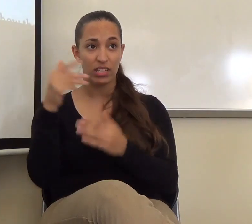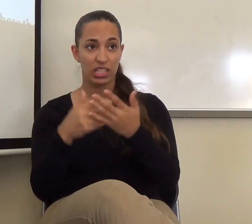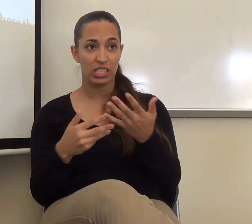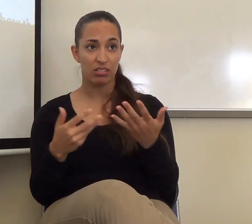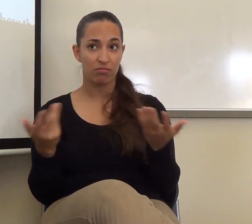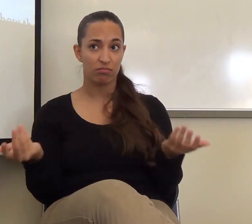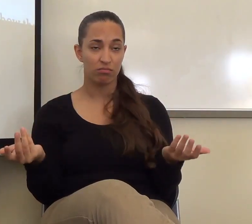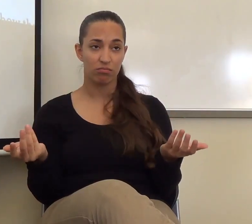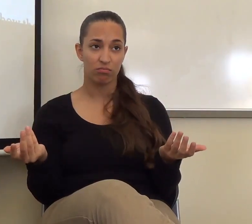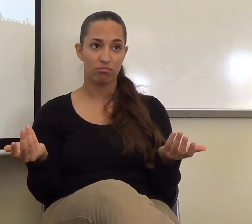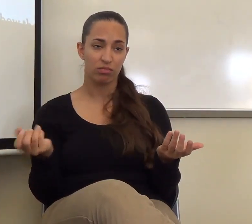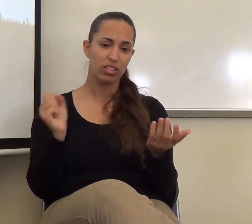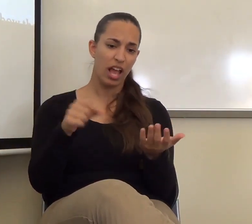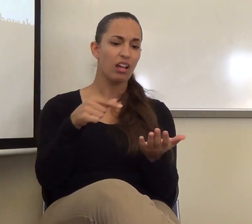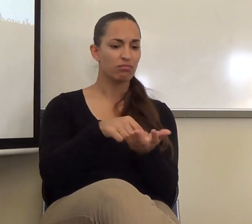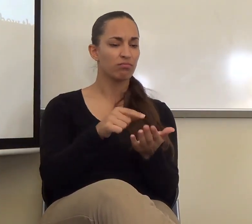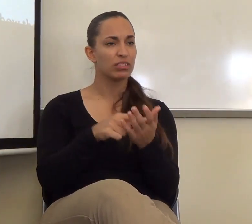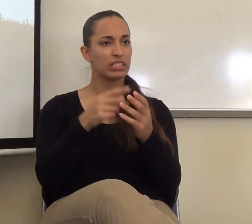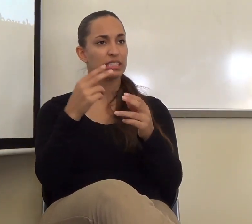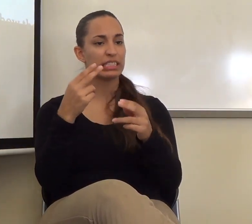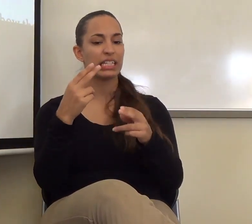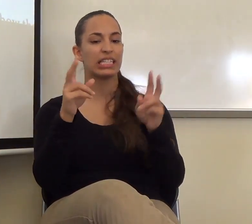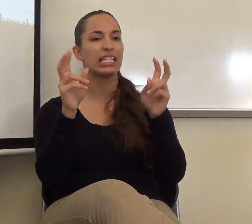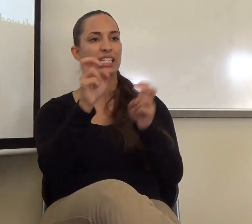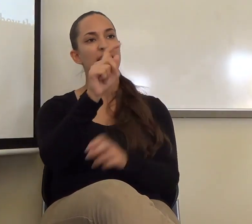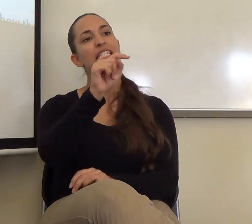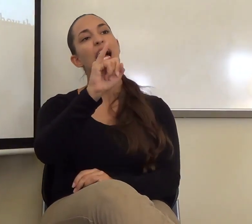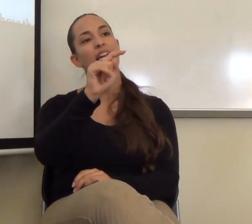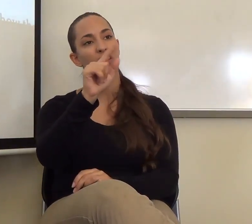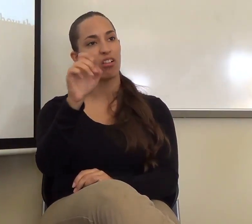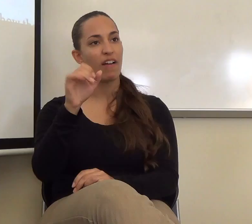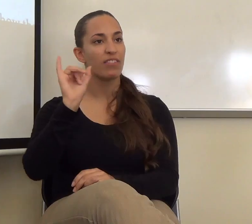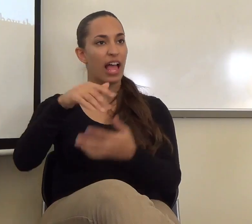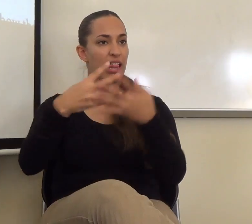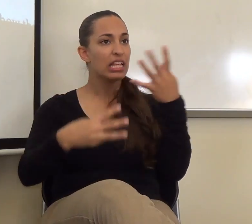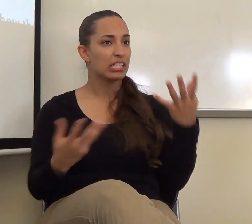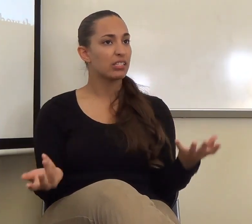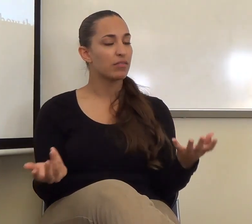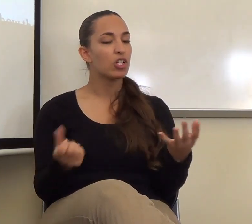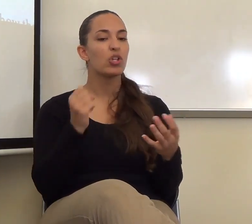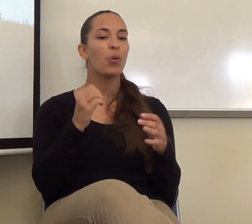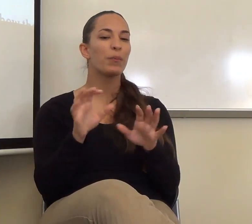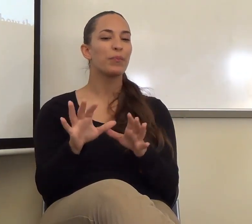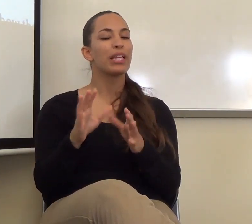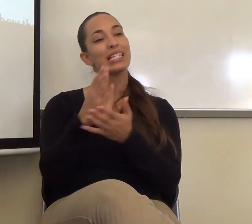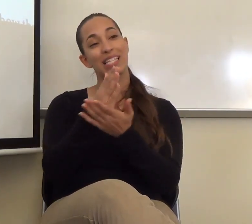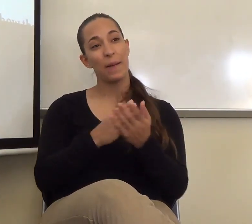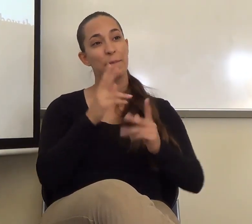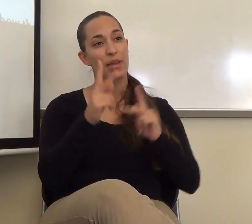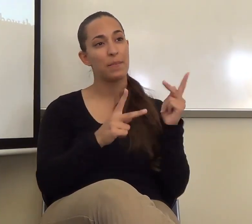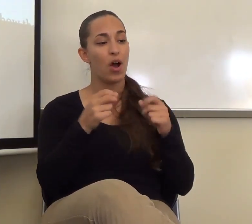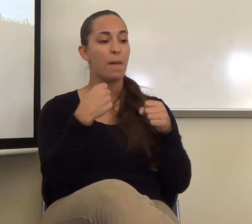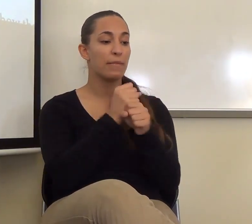Yeah, that's the title of that list, right? So what's happening is some people, again, are making a whole lot of lists, but they're